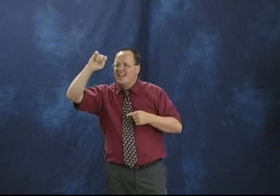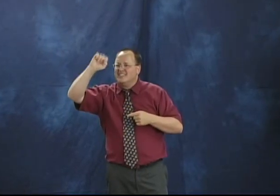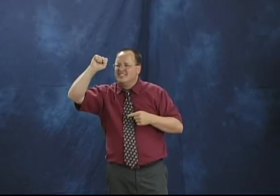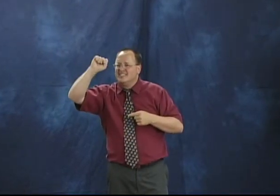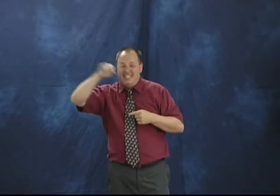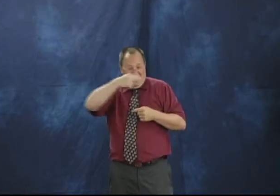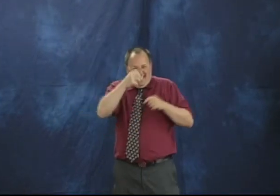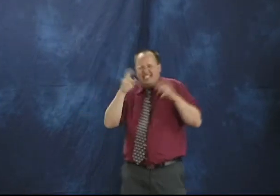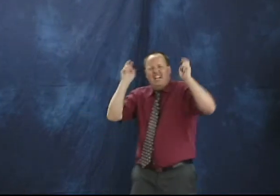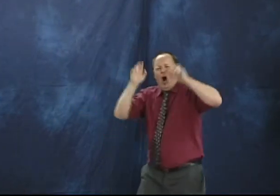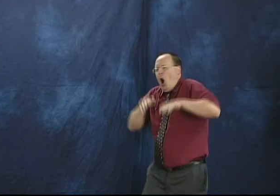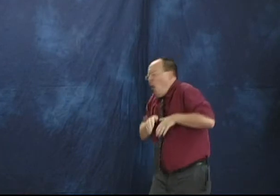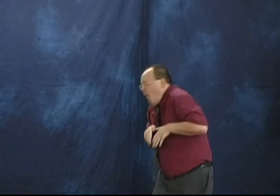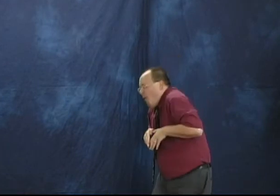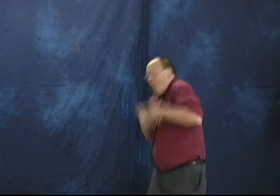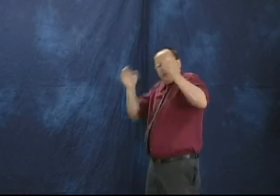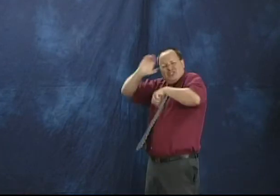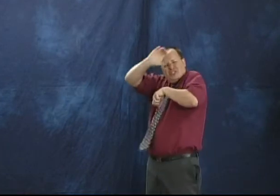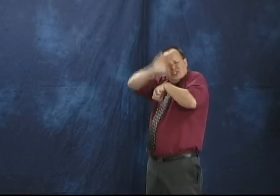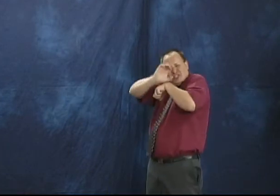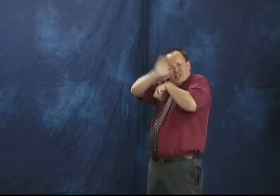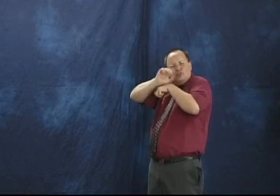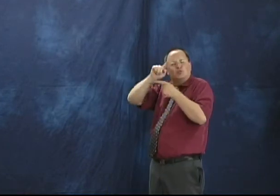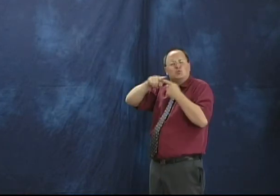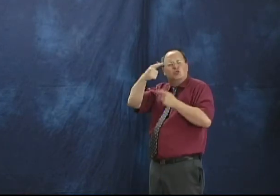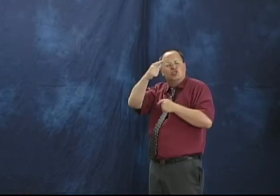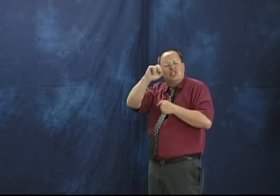Paul, who preached to the Gentiles.